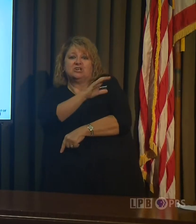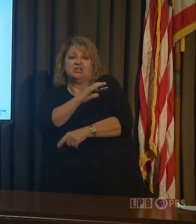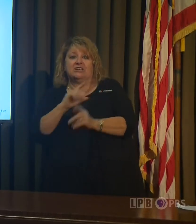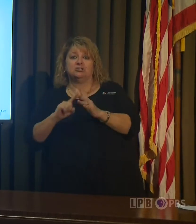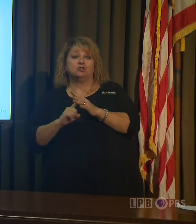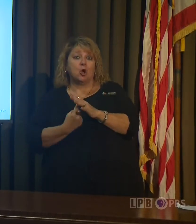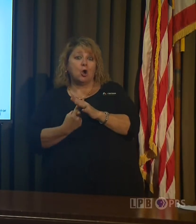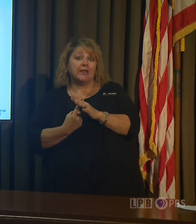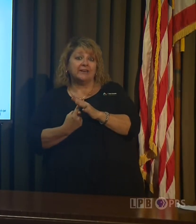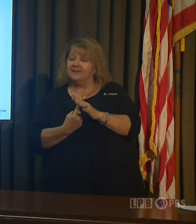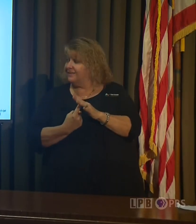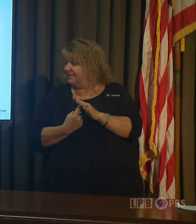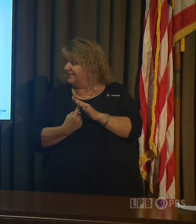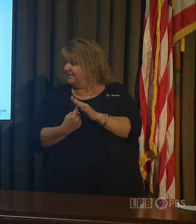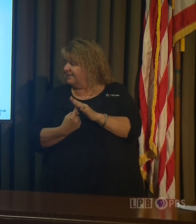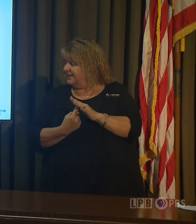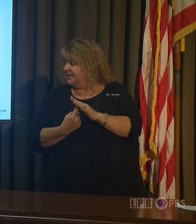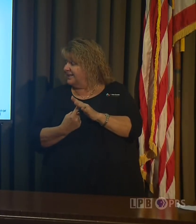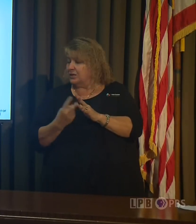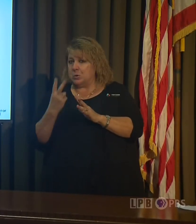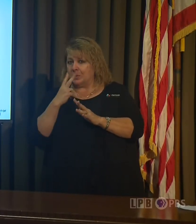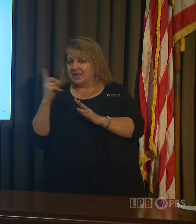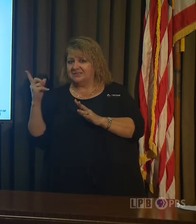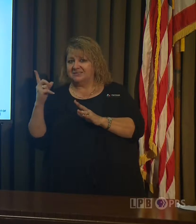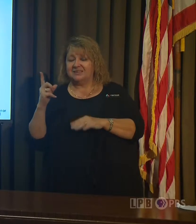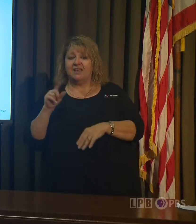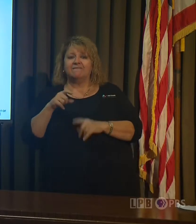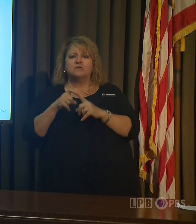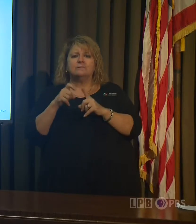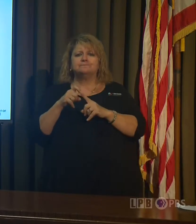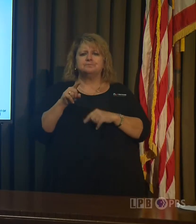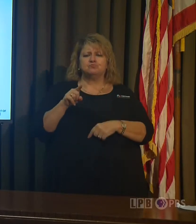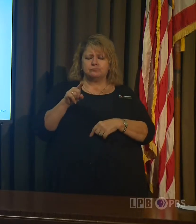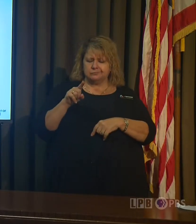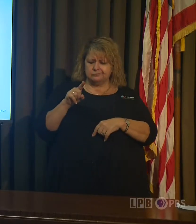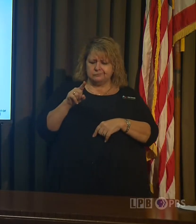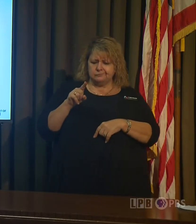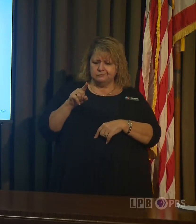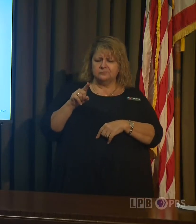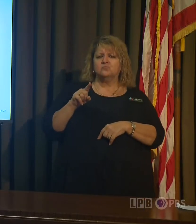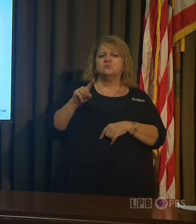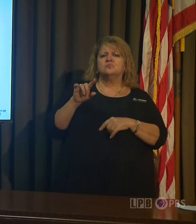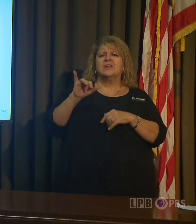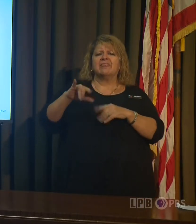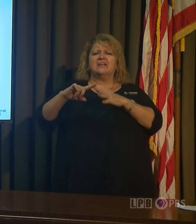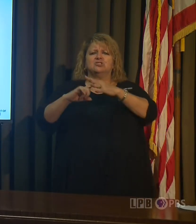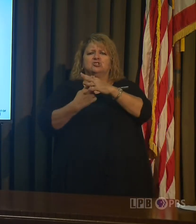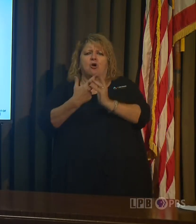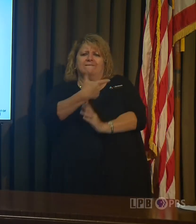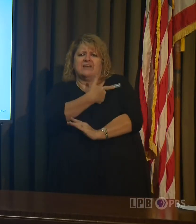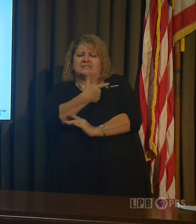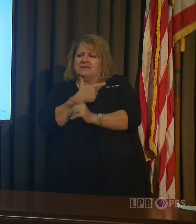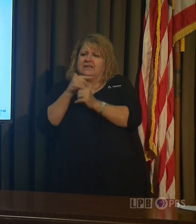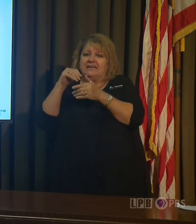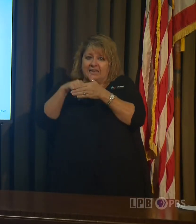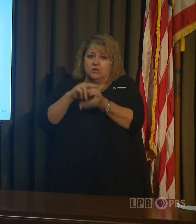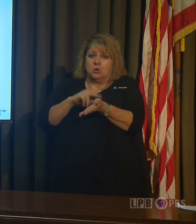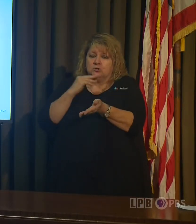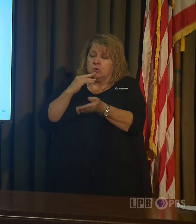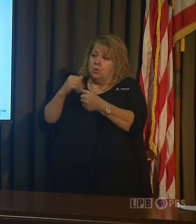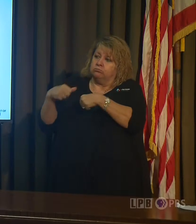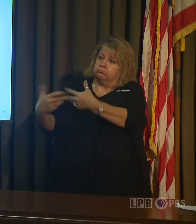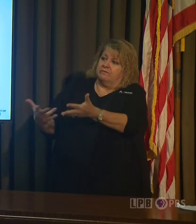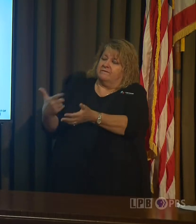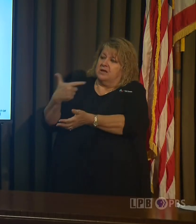in nursing homes across the state. And you can see really from the beginning of the vaccination campaign in nursing homes,